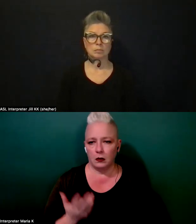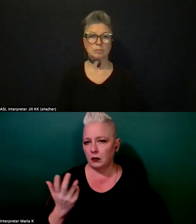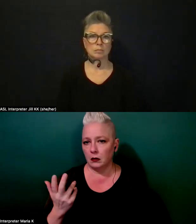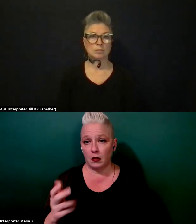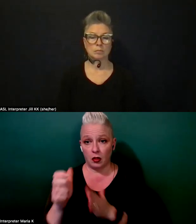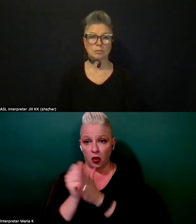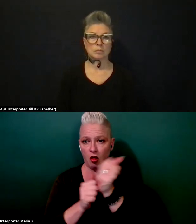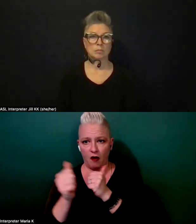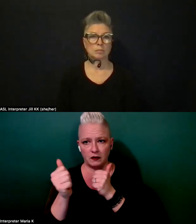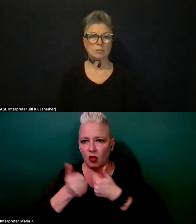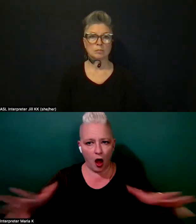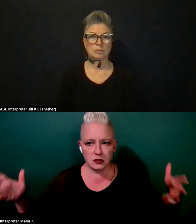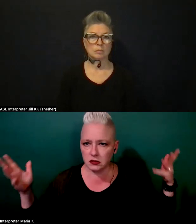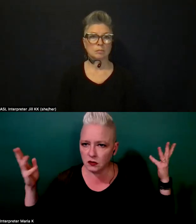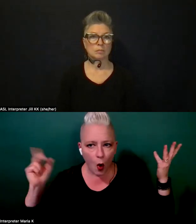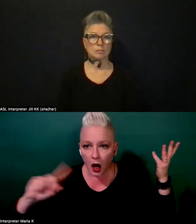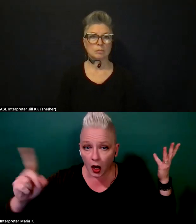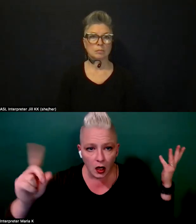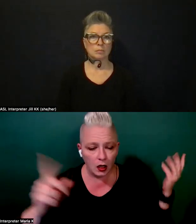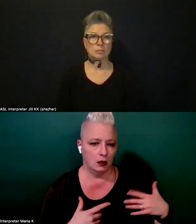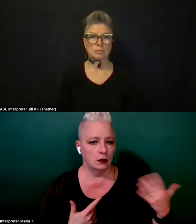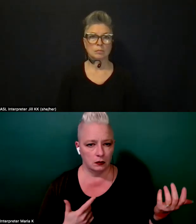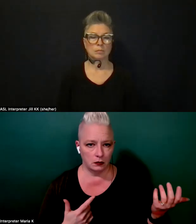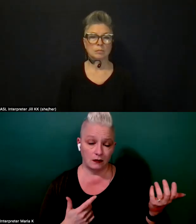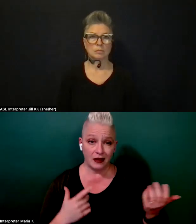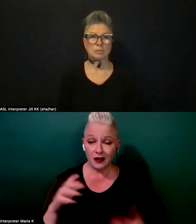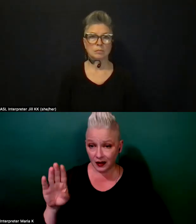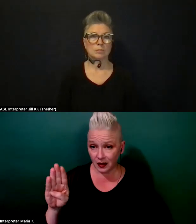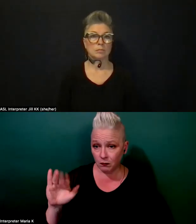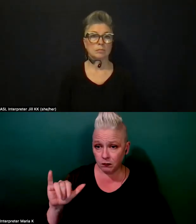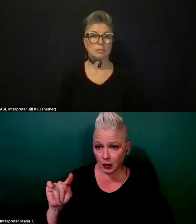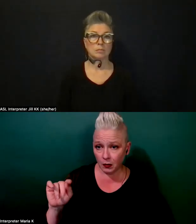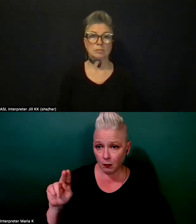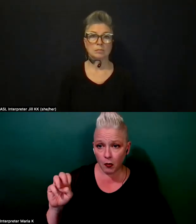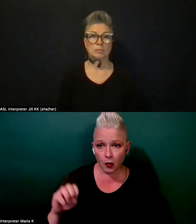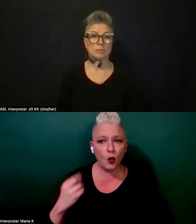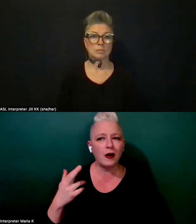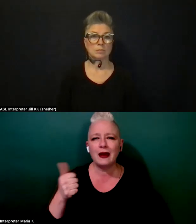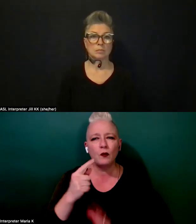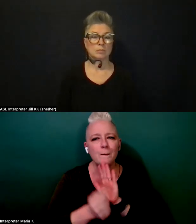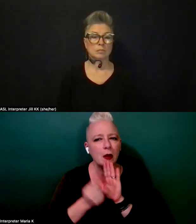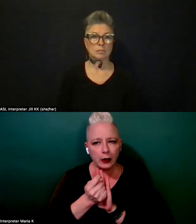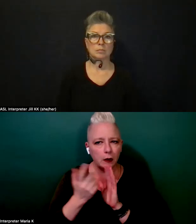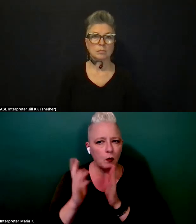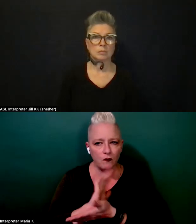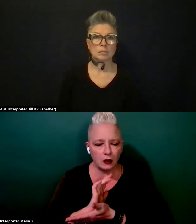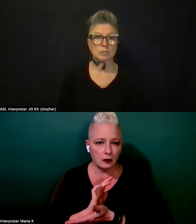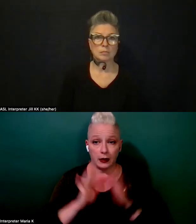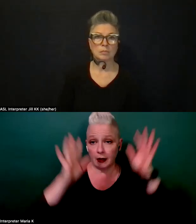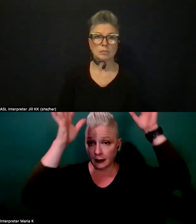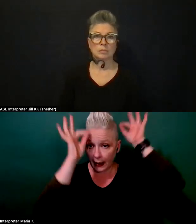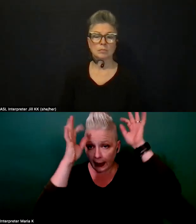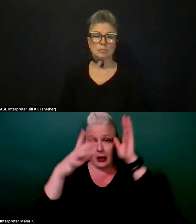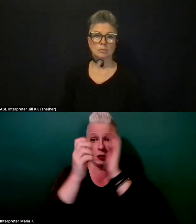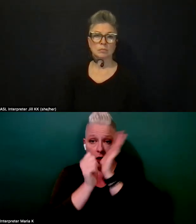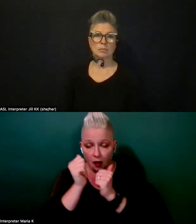the gloves. Like so many different things happen, especially on a movie like Biltmore and period. Like there's so many pieces of putting the hat on and the